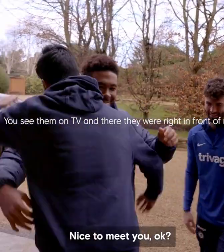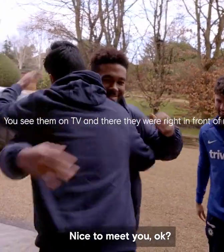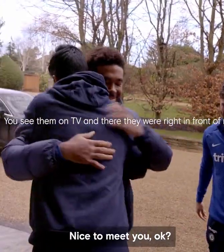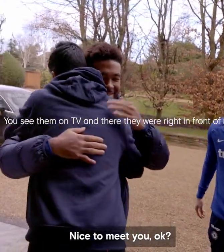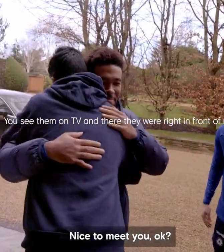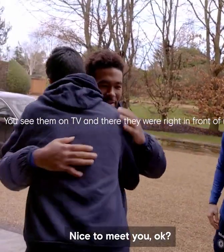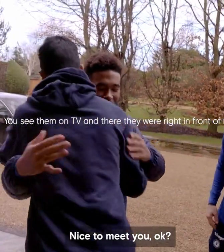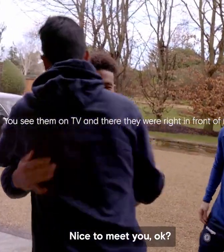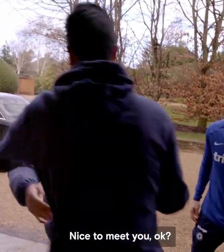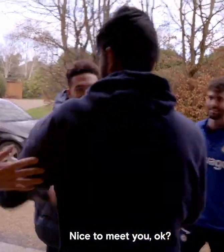Nice to meet you, okay?